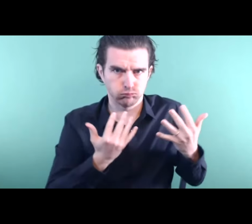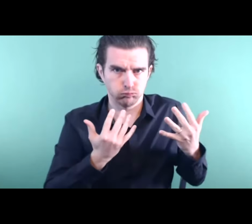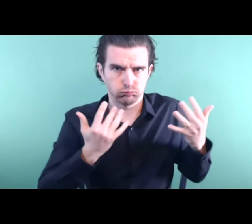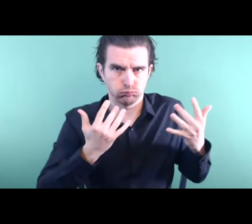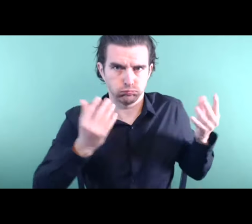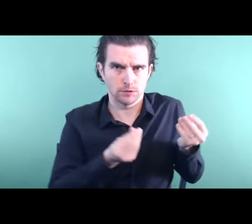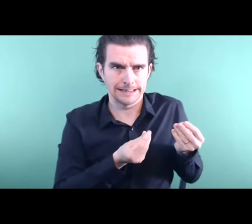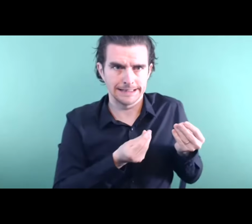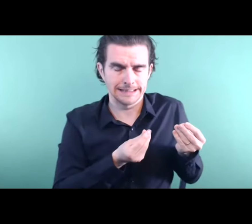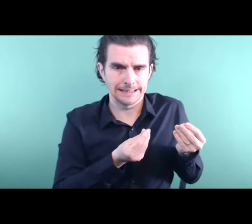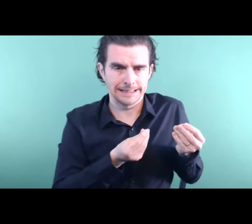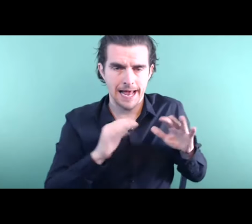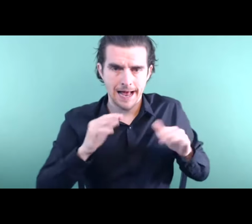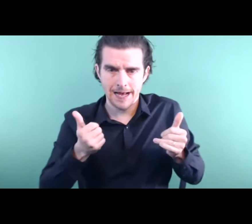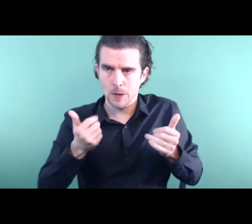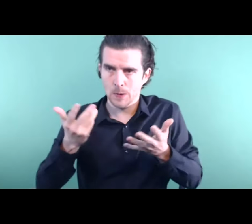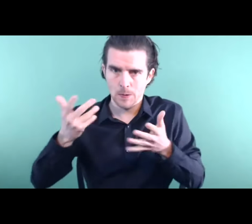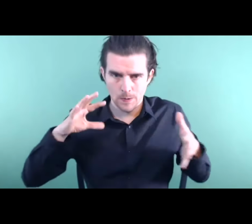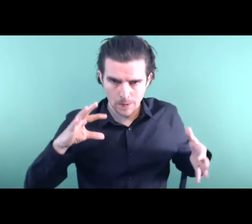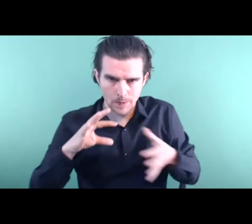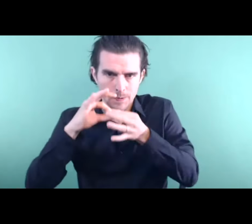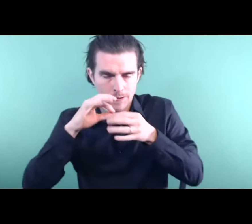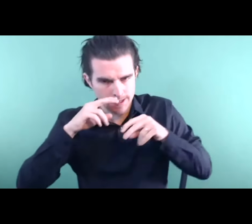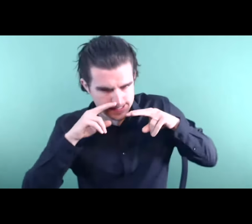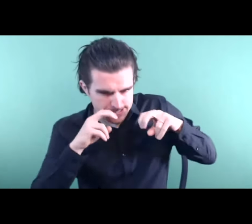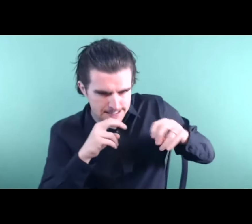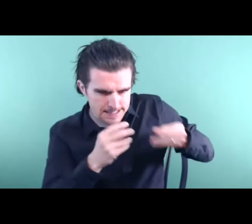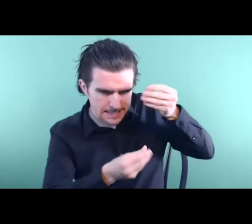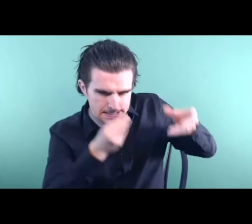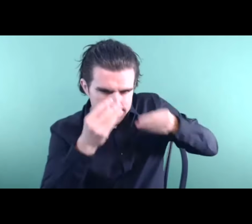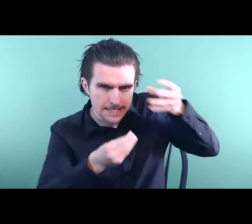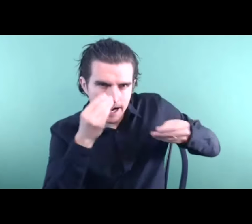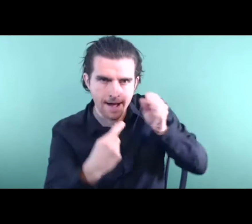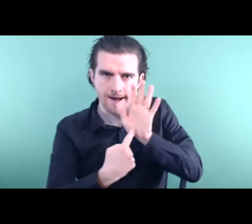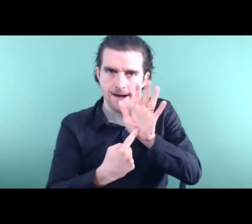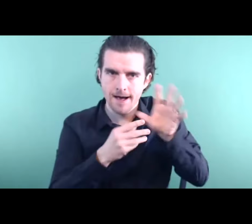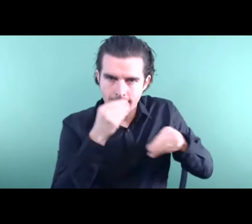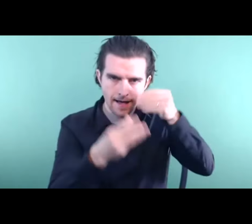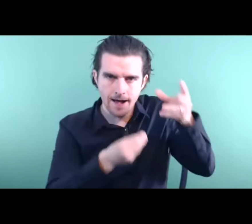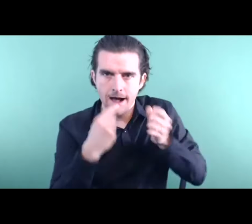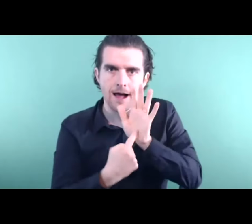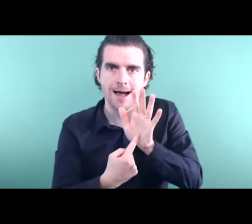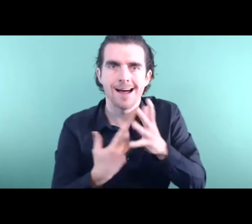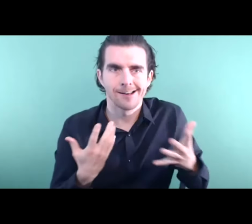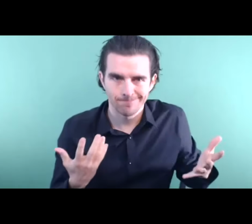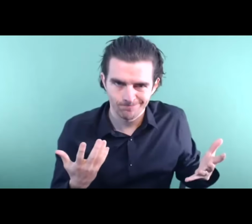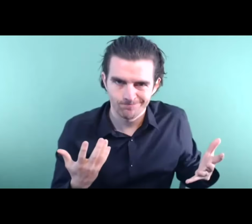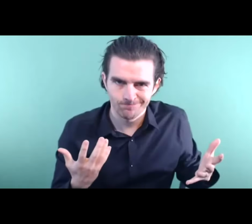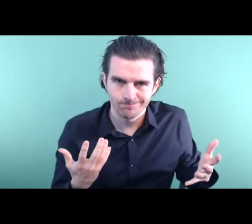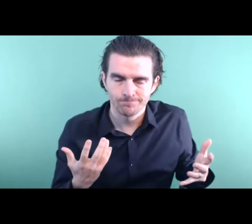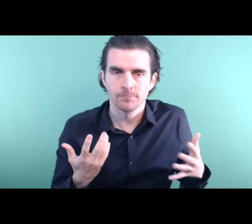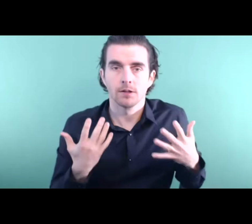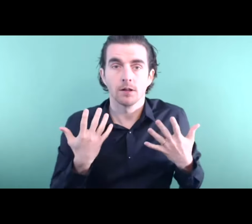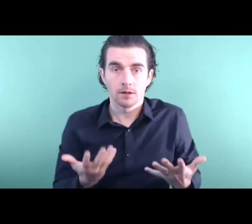linked to the qualitative part, is that we really need to gather a